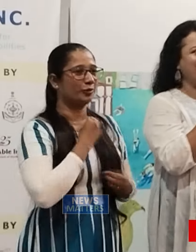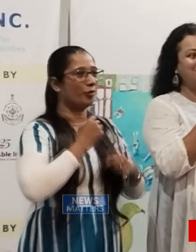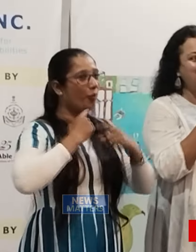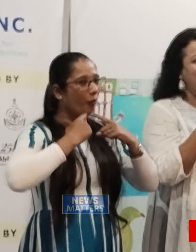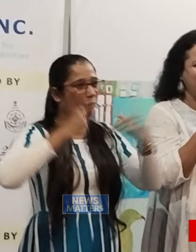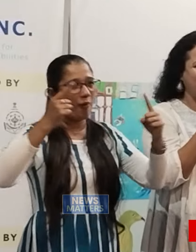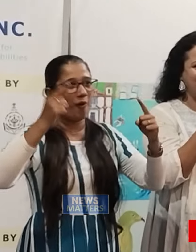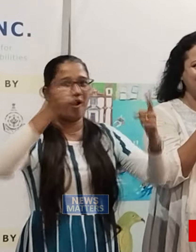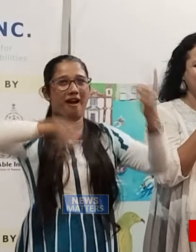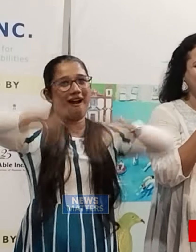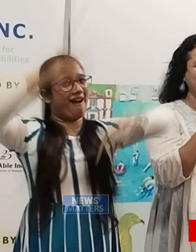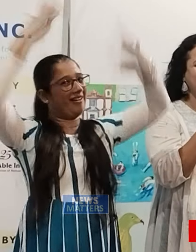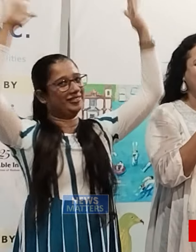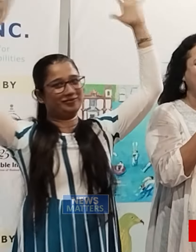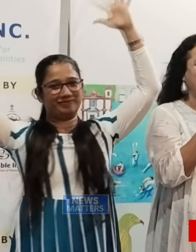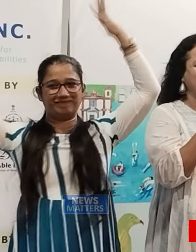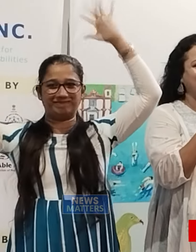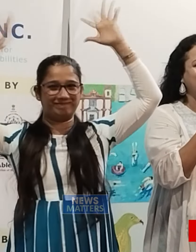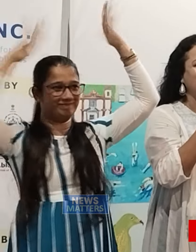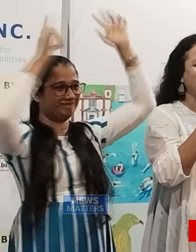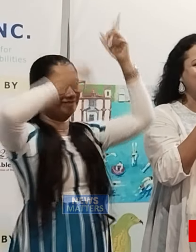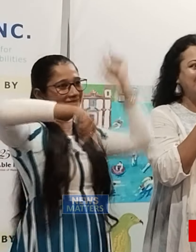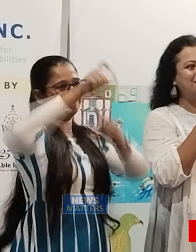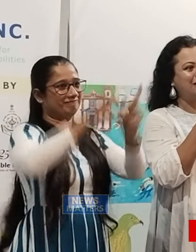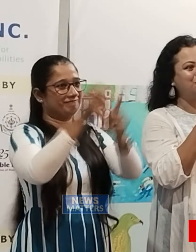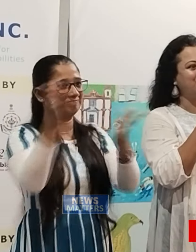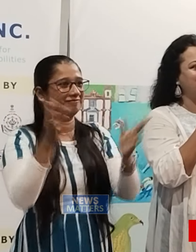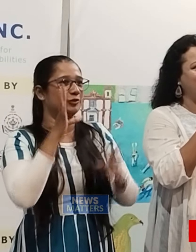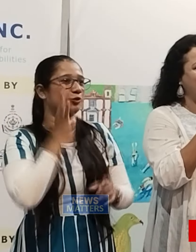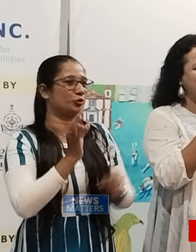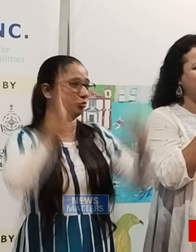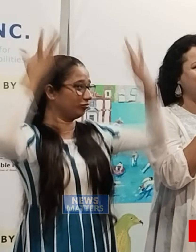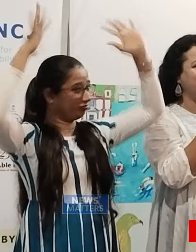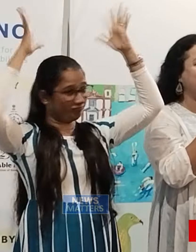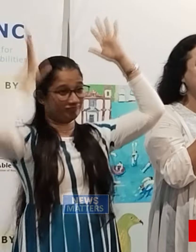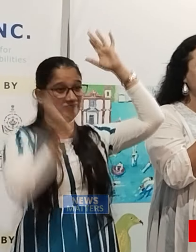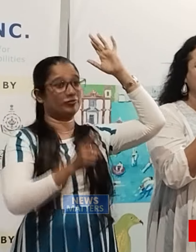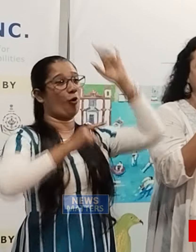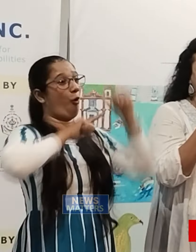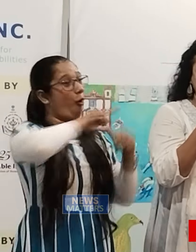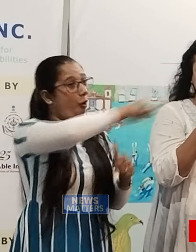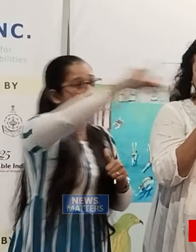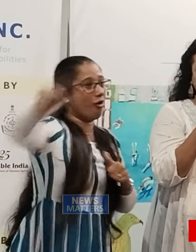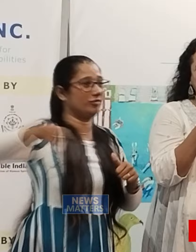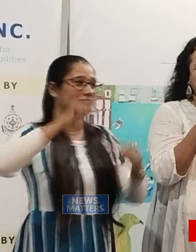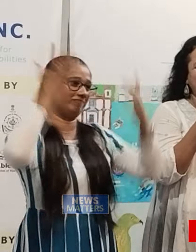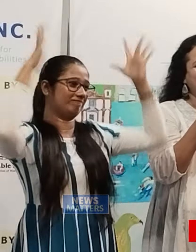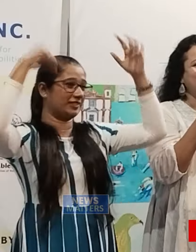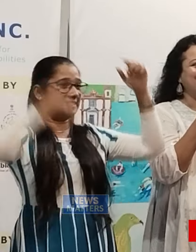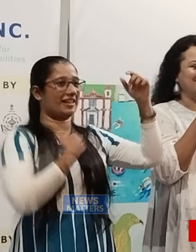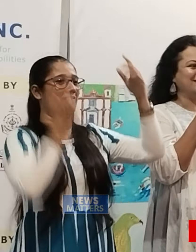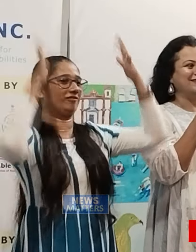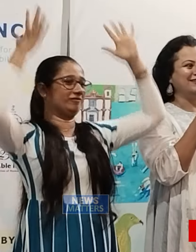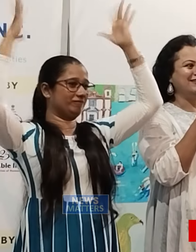to everyone gathered here. I think we need a round of applause for each one of us.